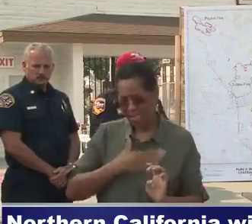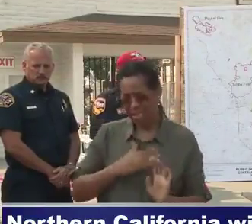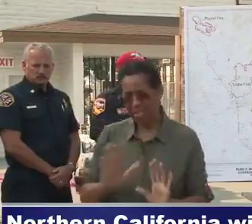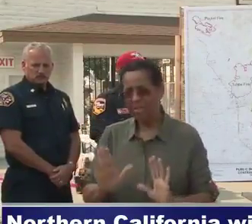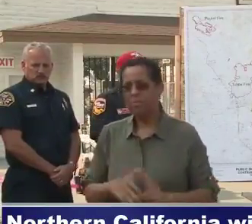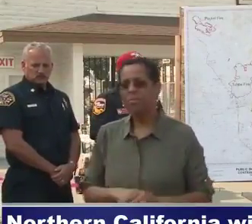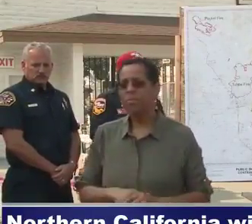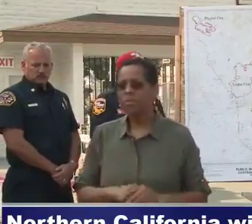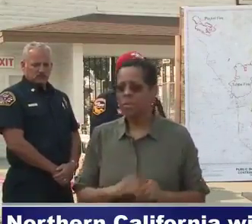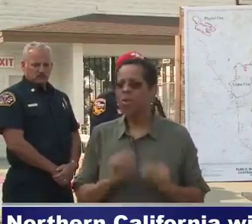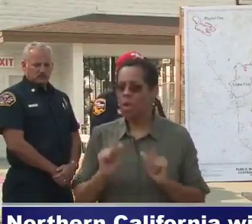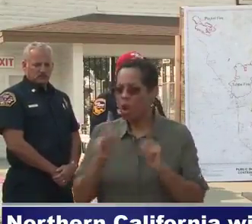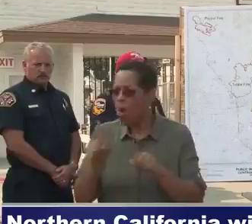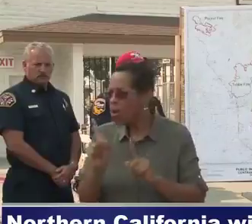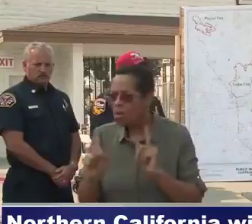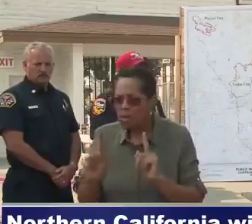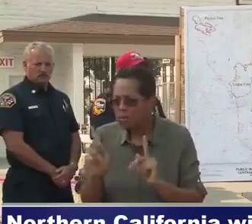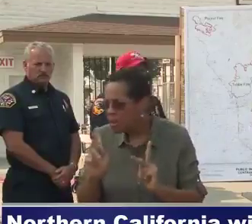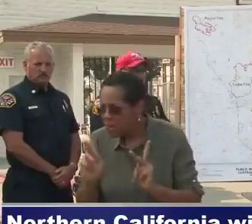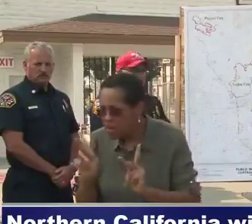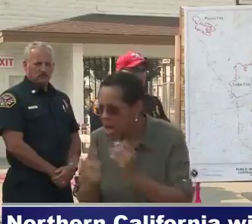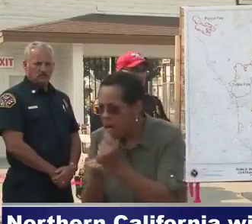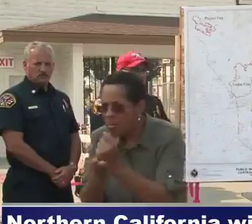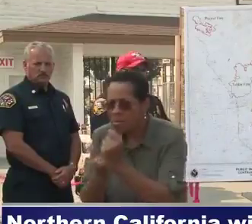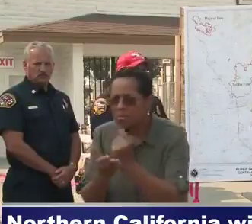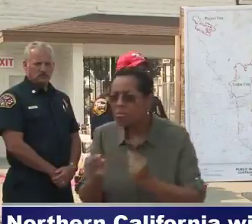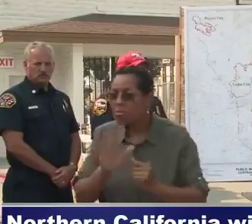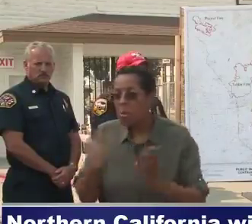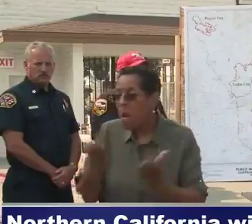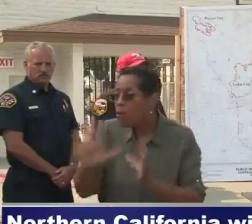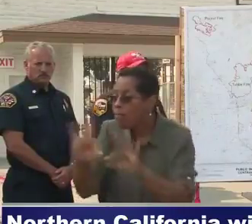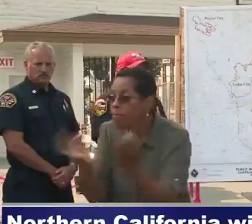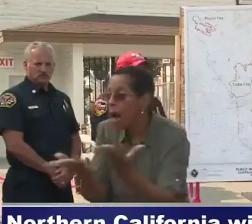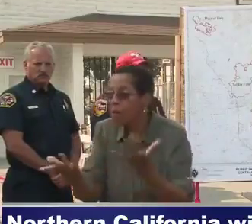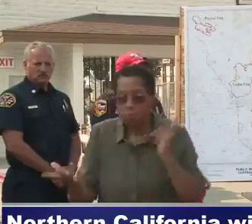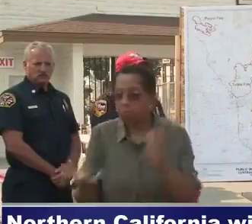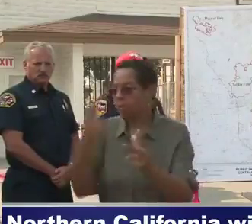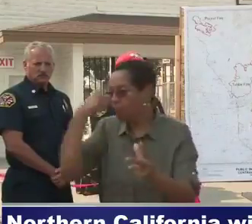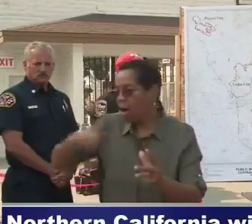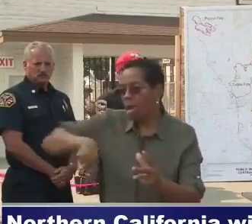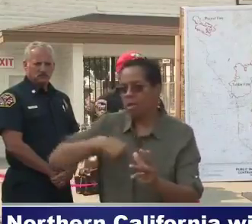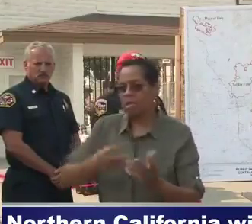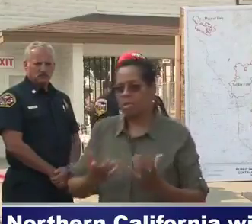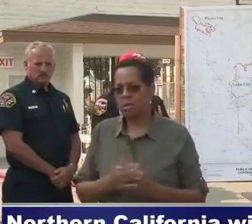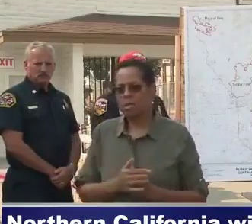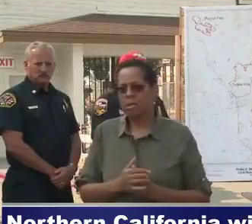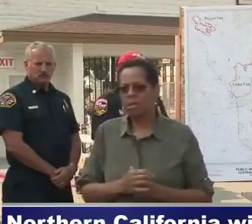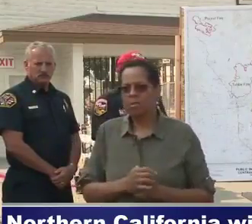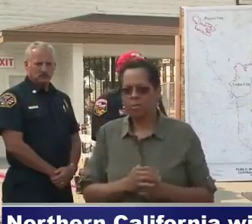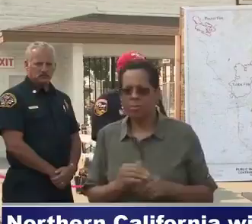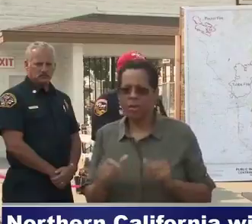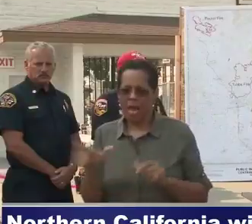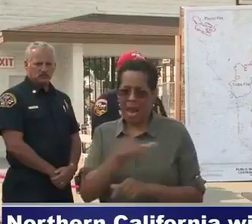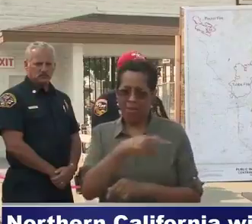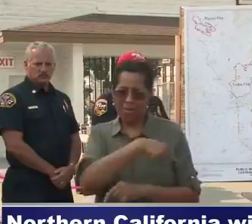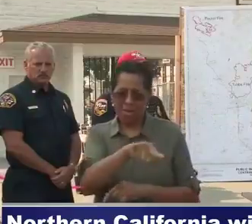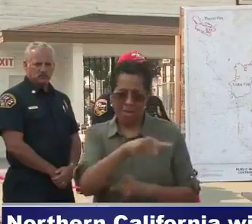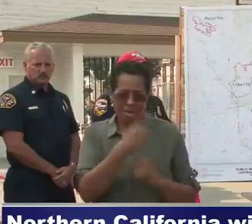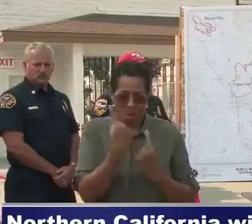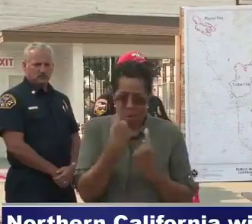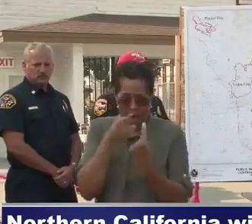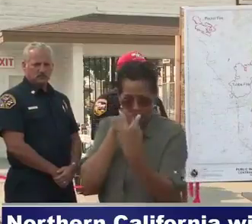families. In the long run, it helps everybody out. If you happen to be there, pay attention to your rearview mirror. Somebody's coming up on you,